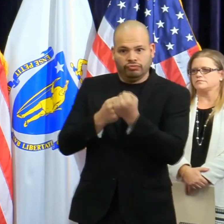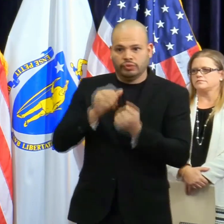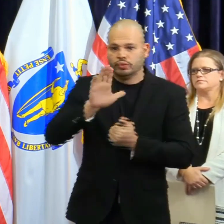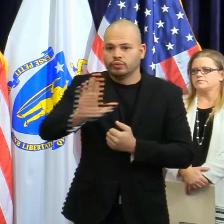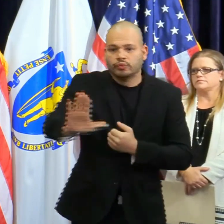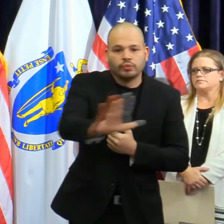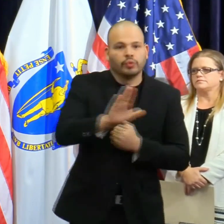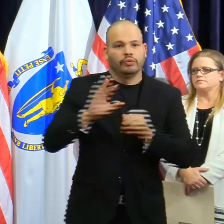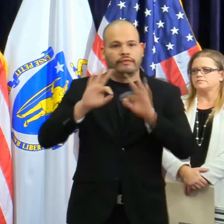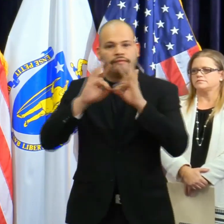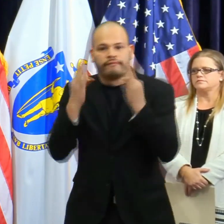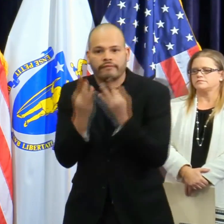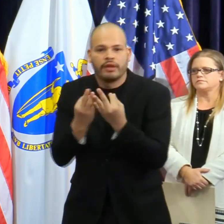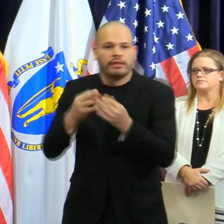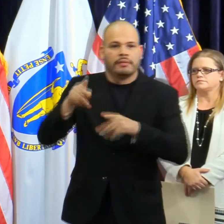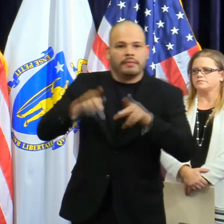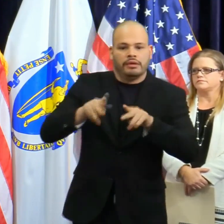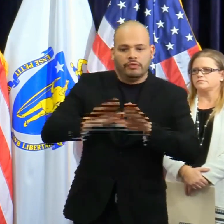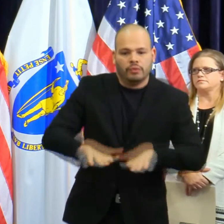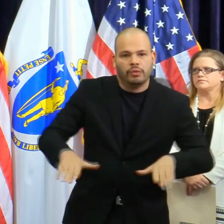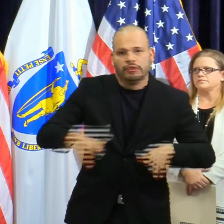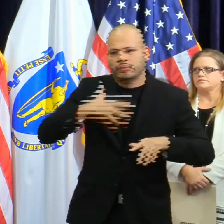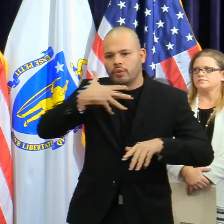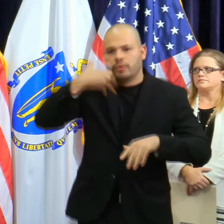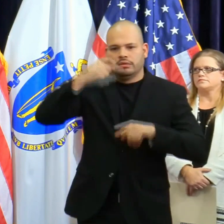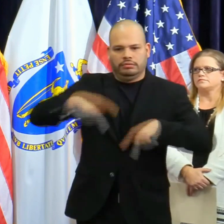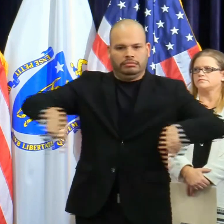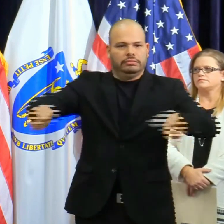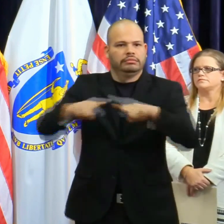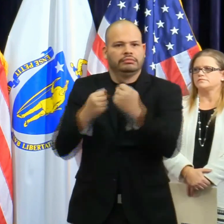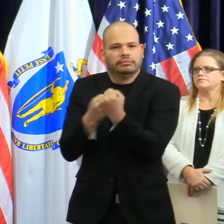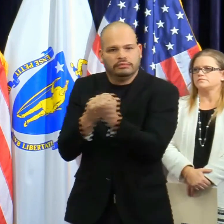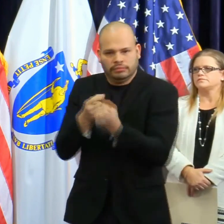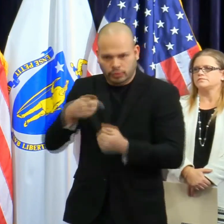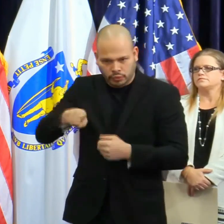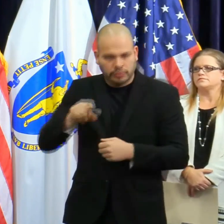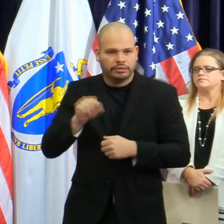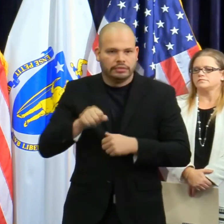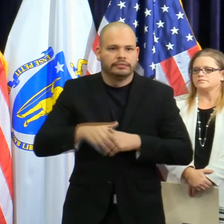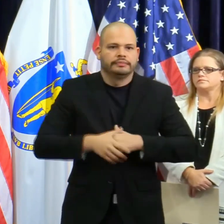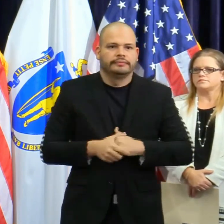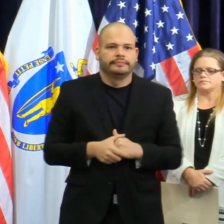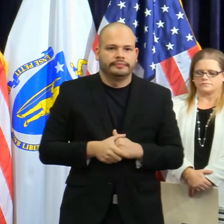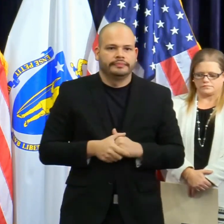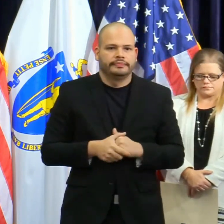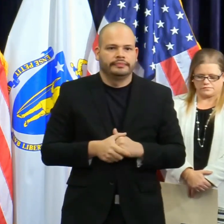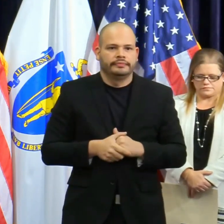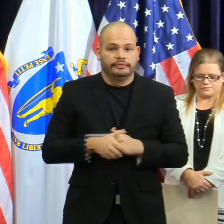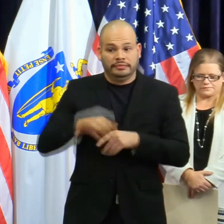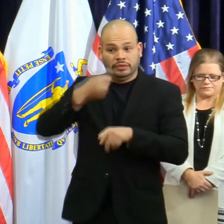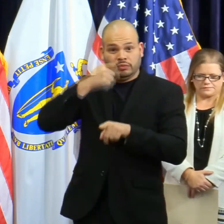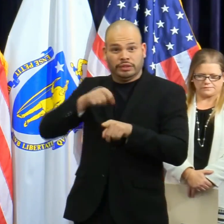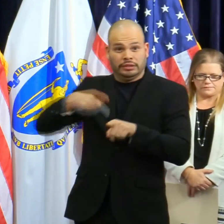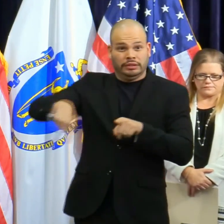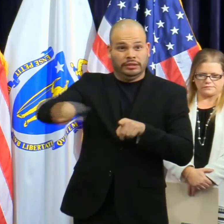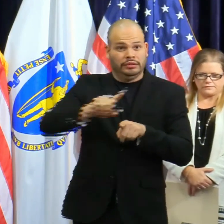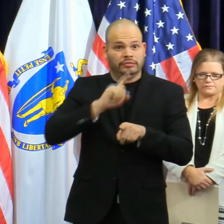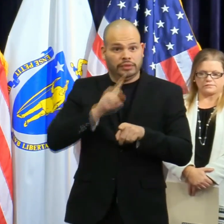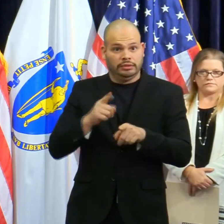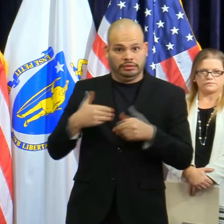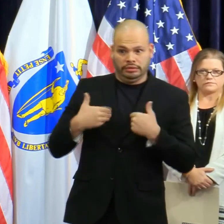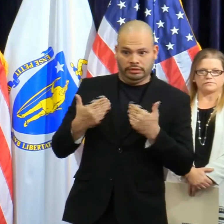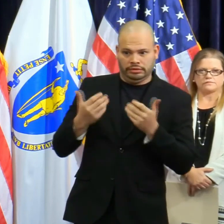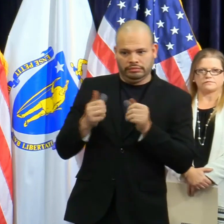because the people of Ukraine, like all people the world over, if given the chance, choose to live peacefully in an open